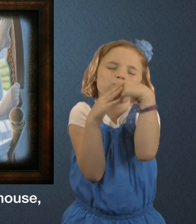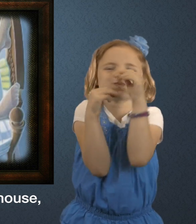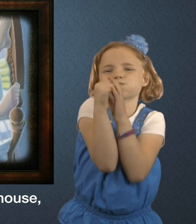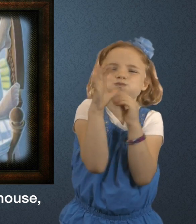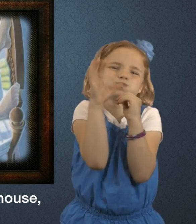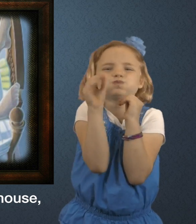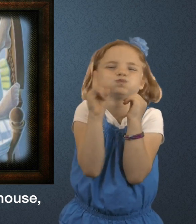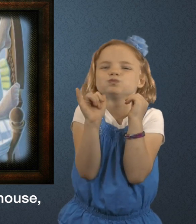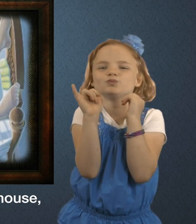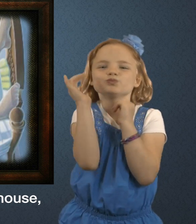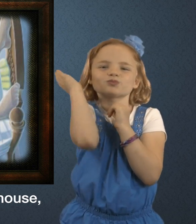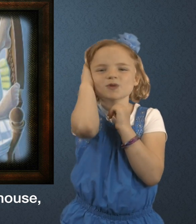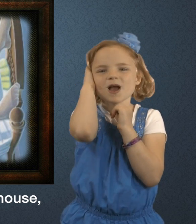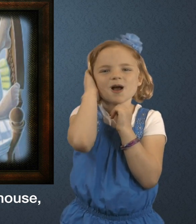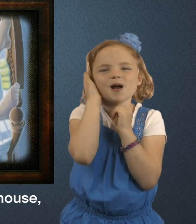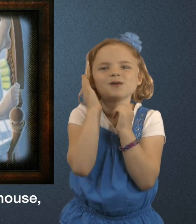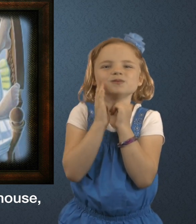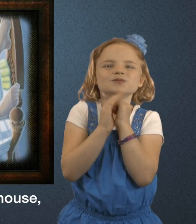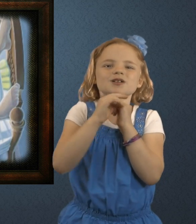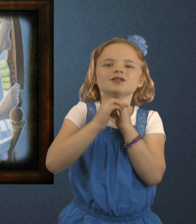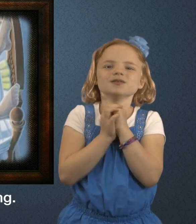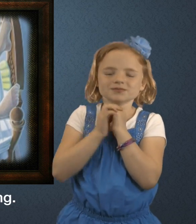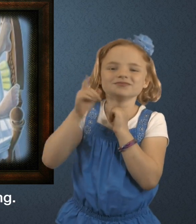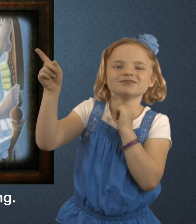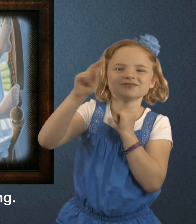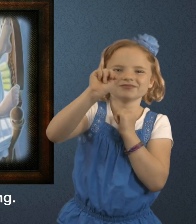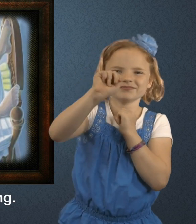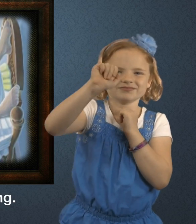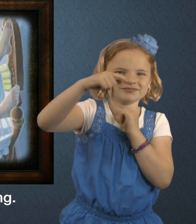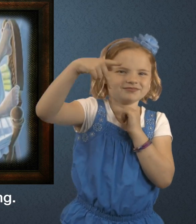in a napping house, where everyone is sleeping.